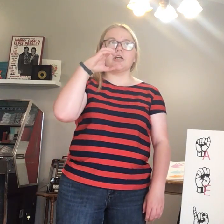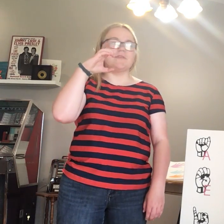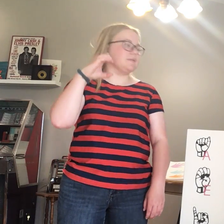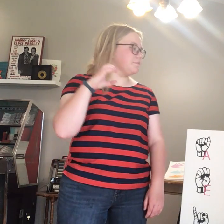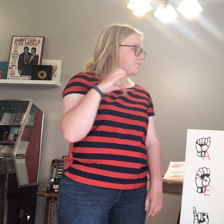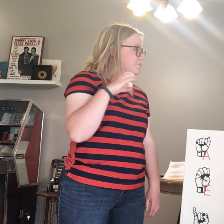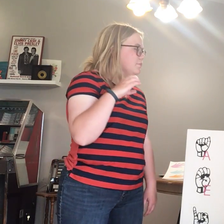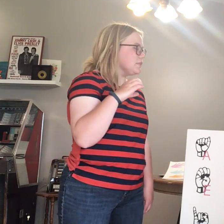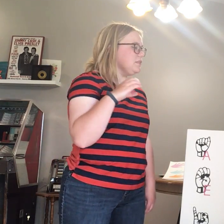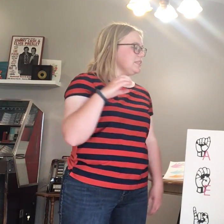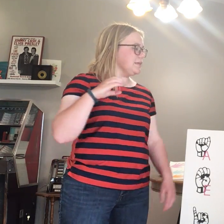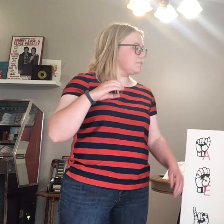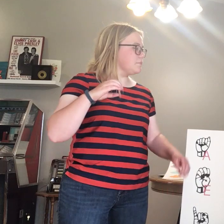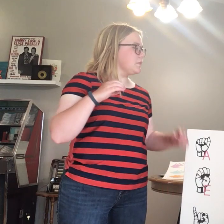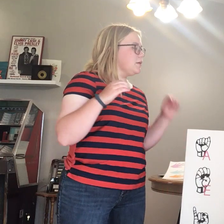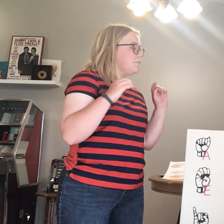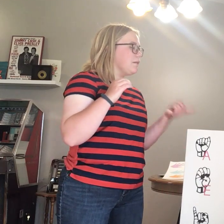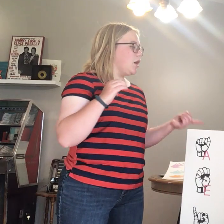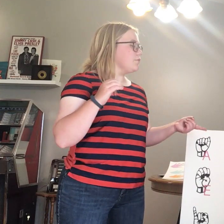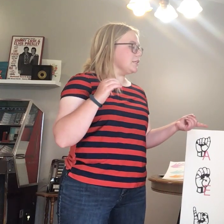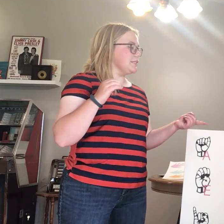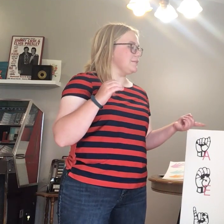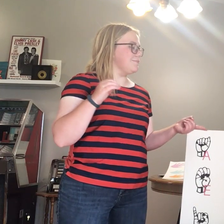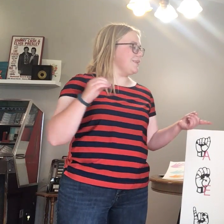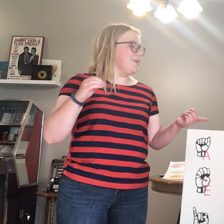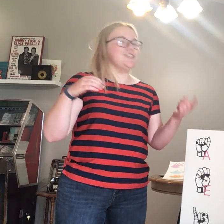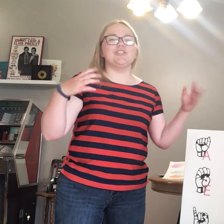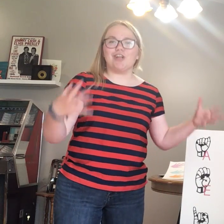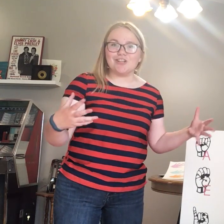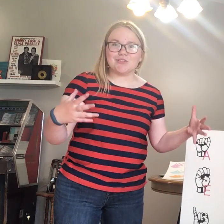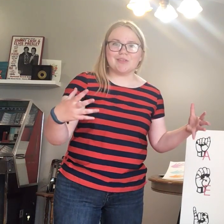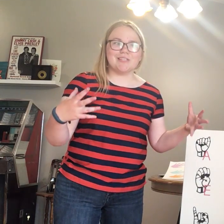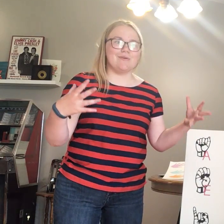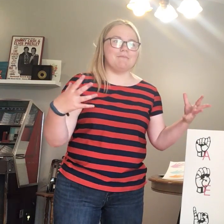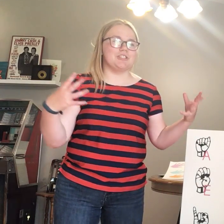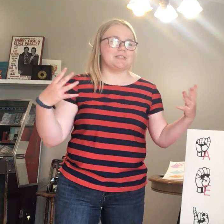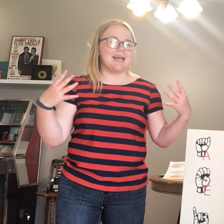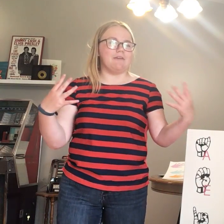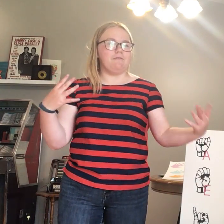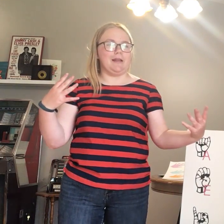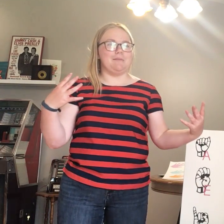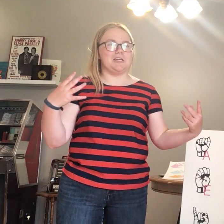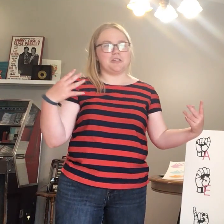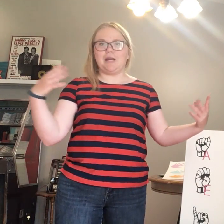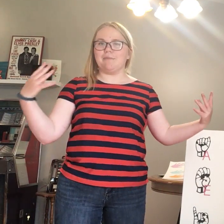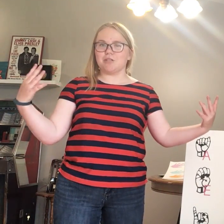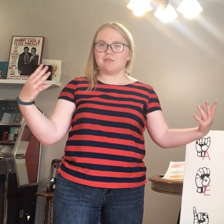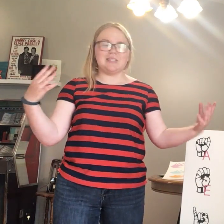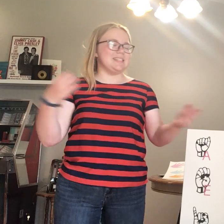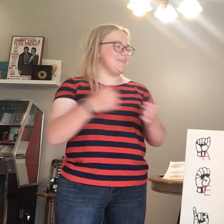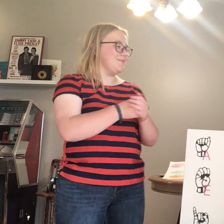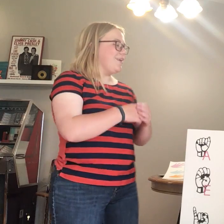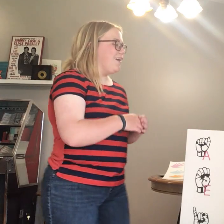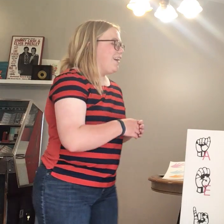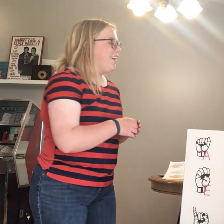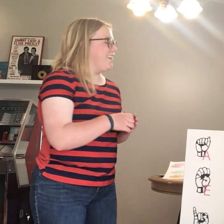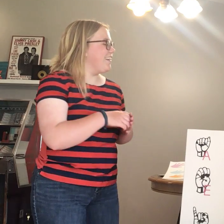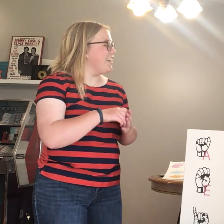curved. D. My mom she struggles with this one, which is kind of funny because her name starts with a D.